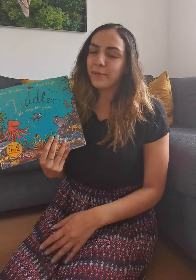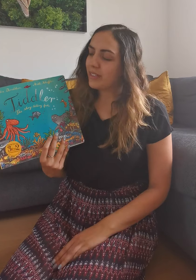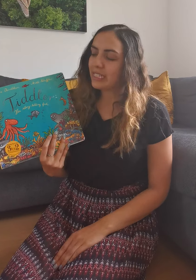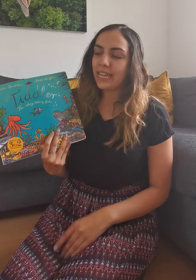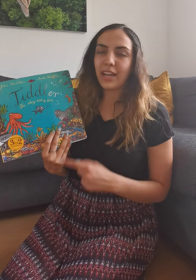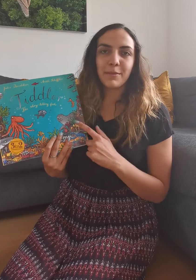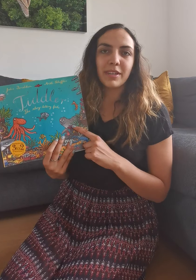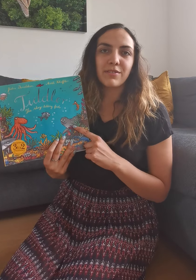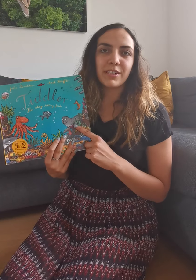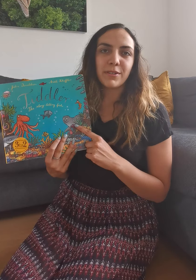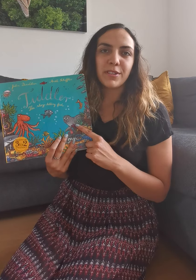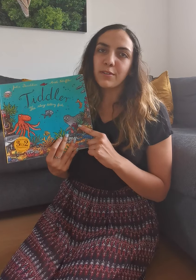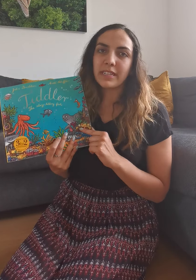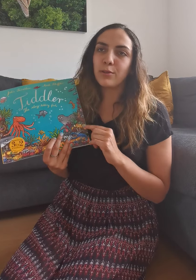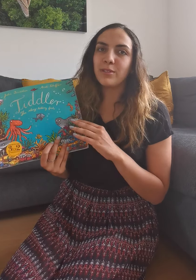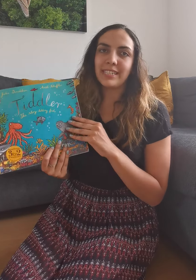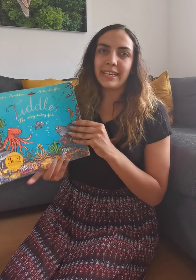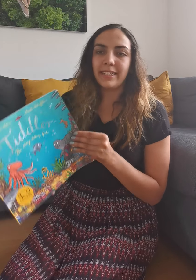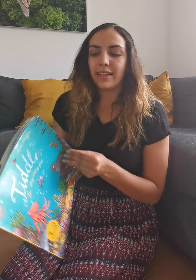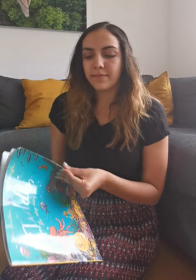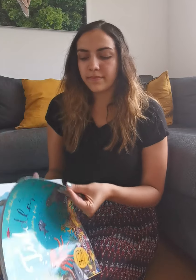Everyone, today I'm going to read you a story called Tiddler.